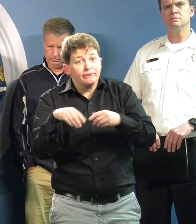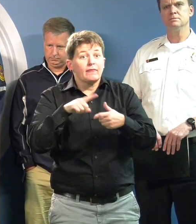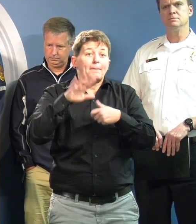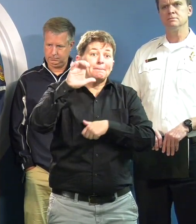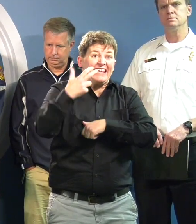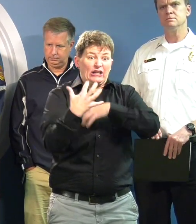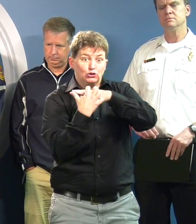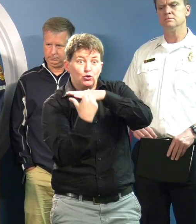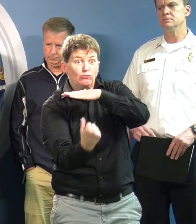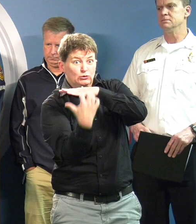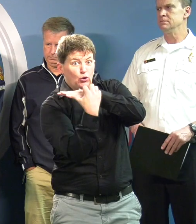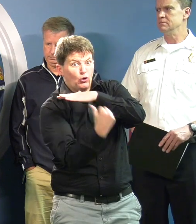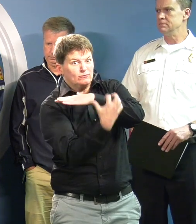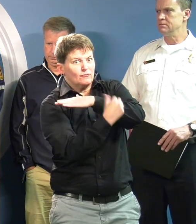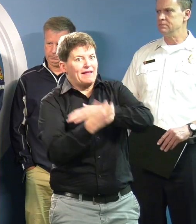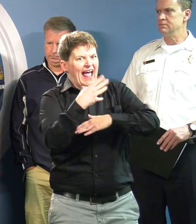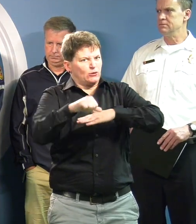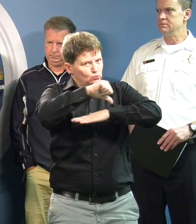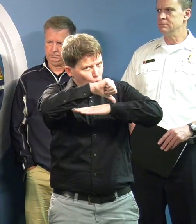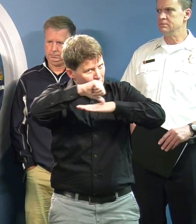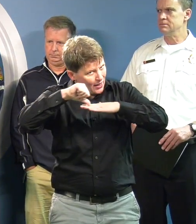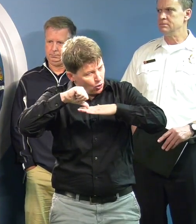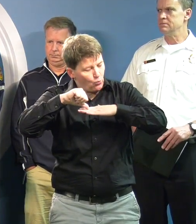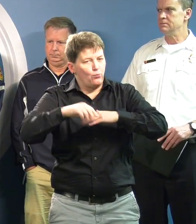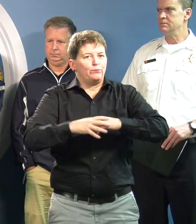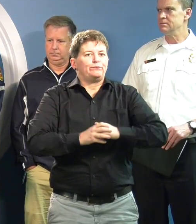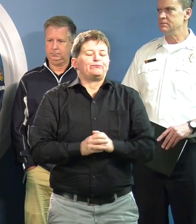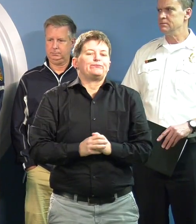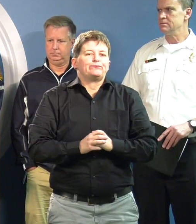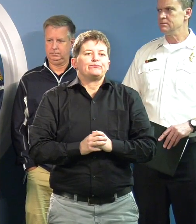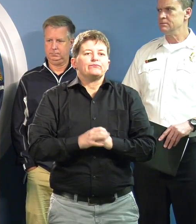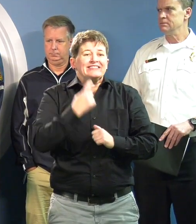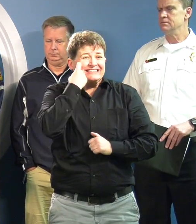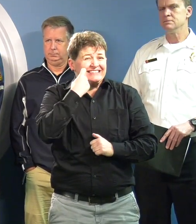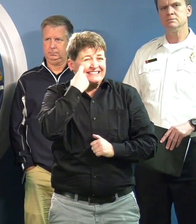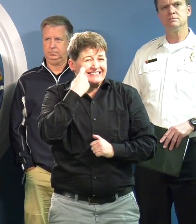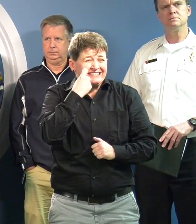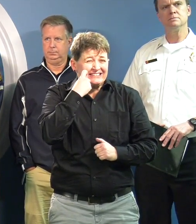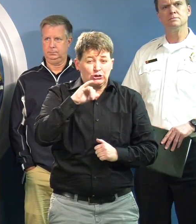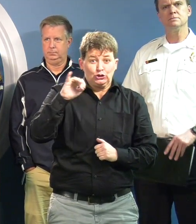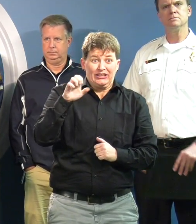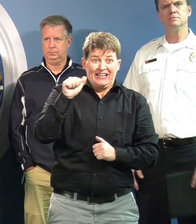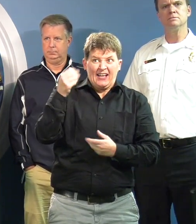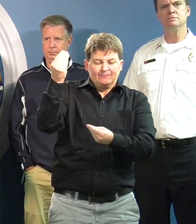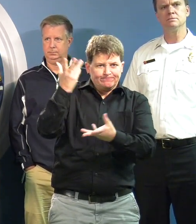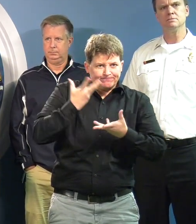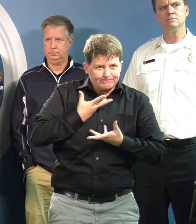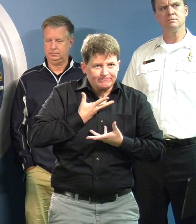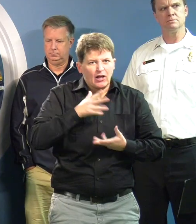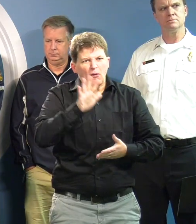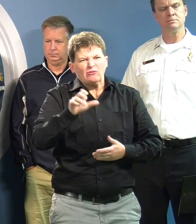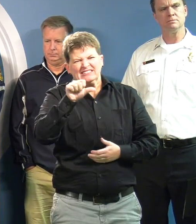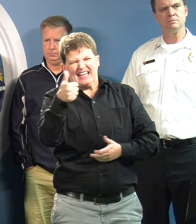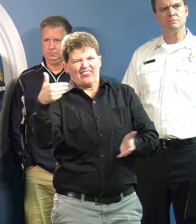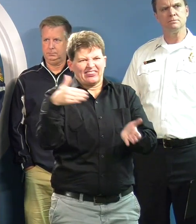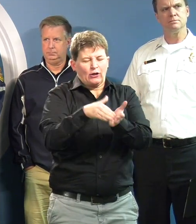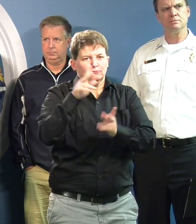tornadoes. As of just a few moments ago, JEA reports we have about 10,000 customers without